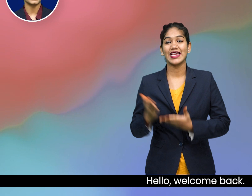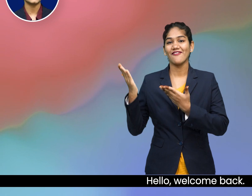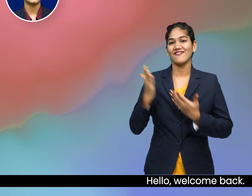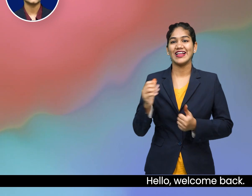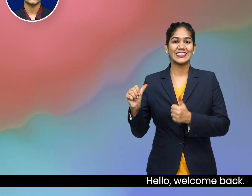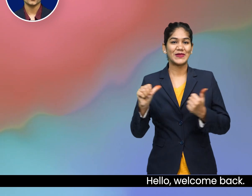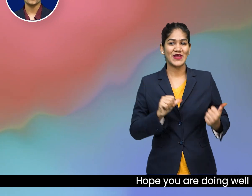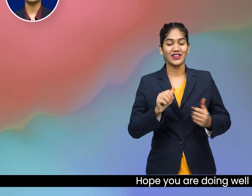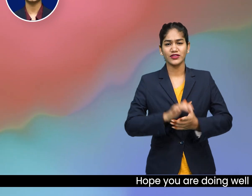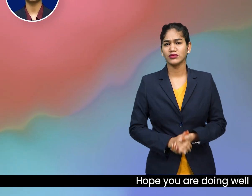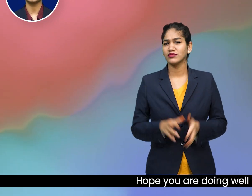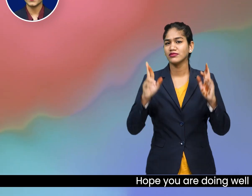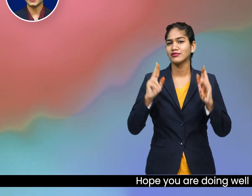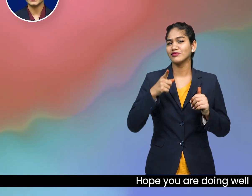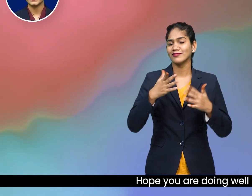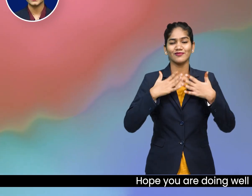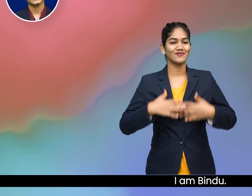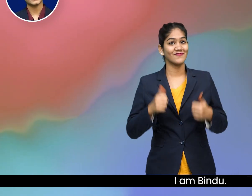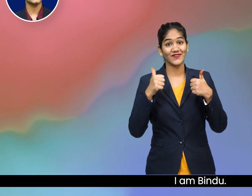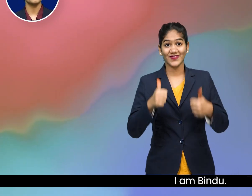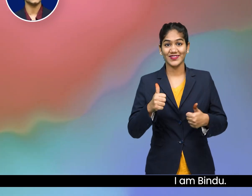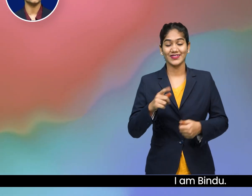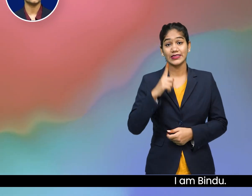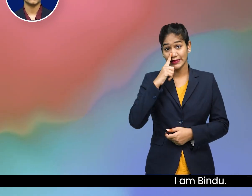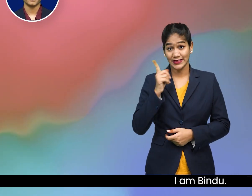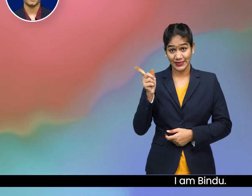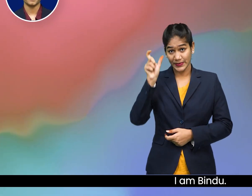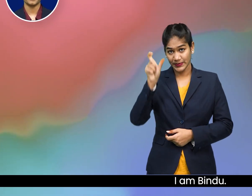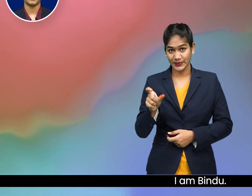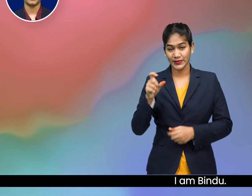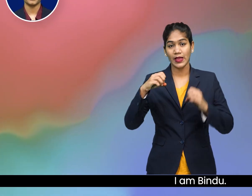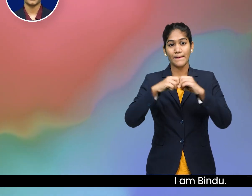Welcome back. Hope you are doing well. I am Bindu.